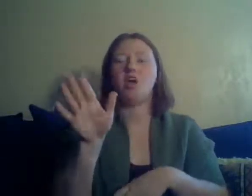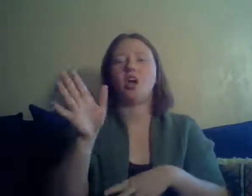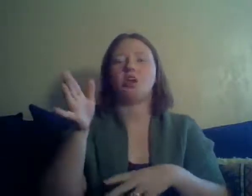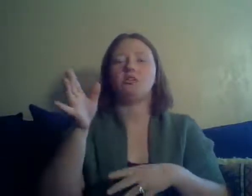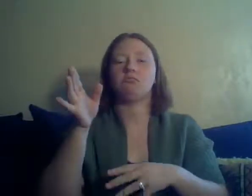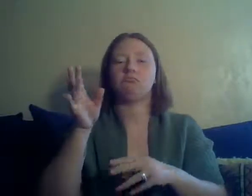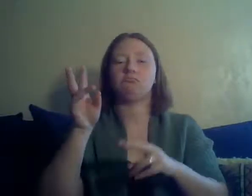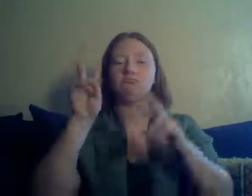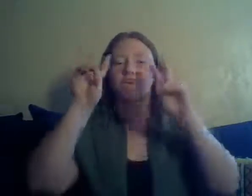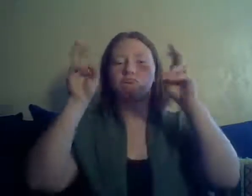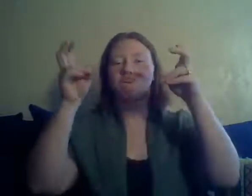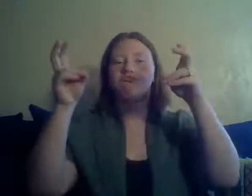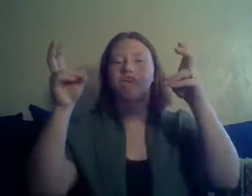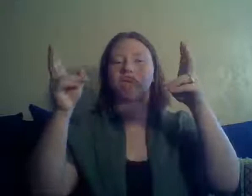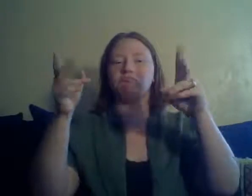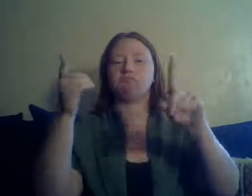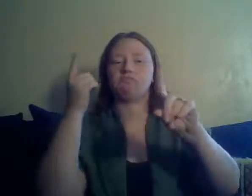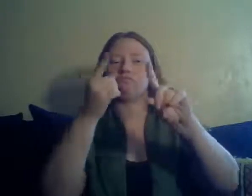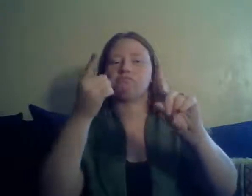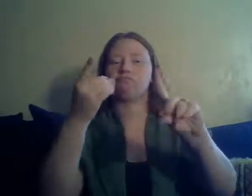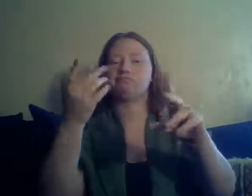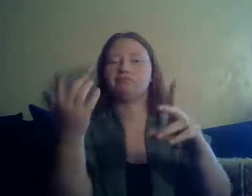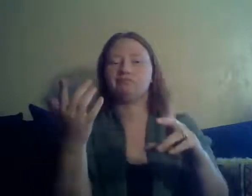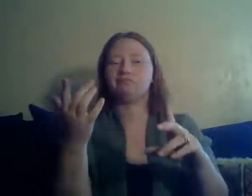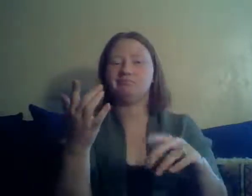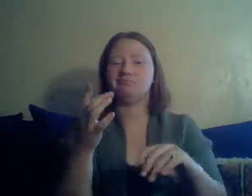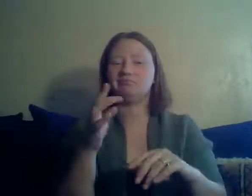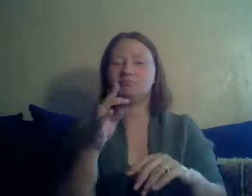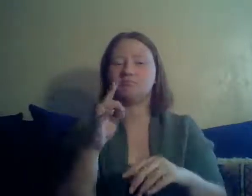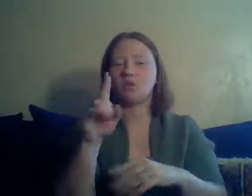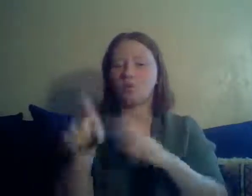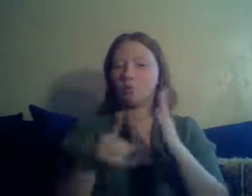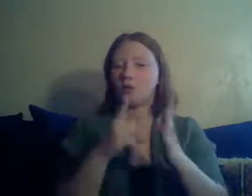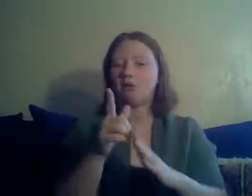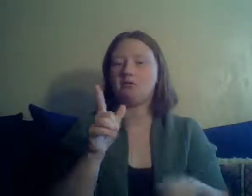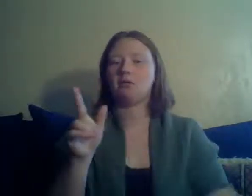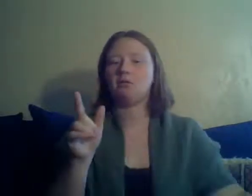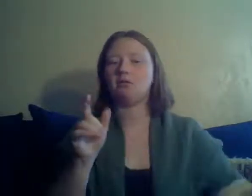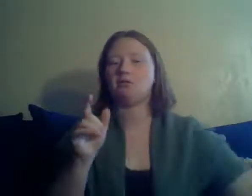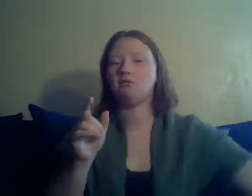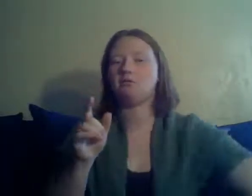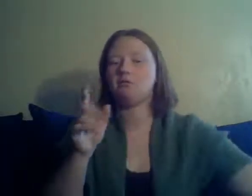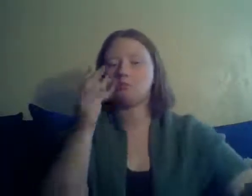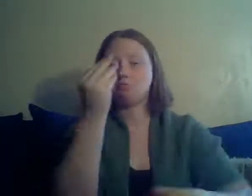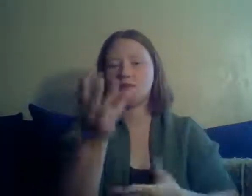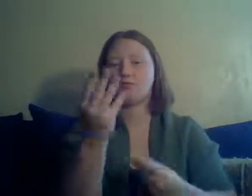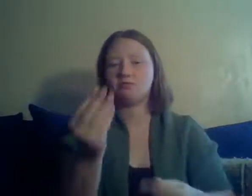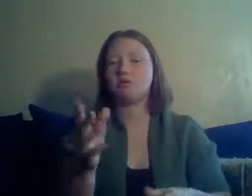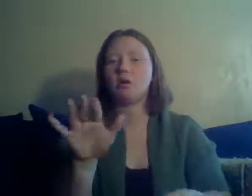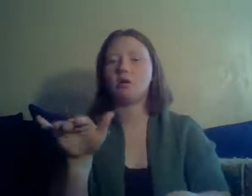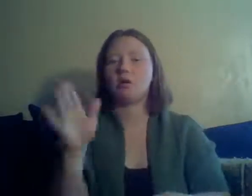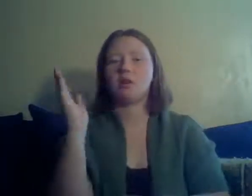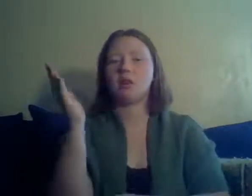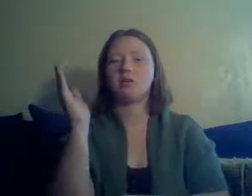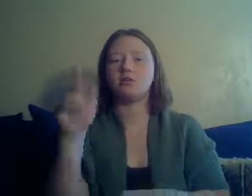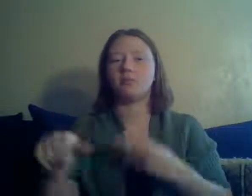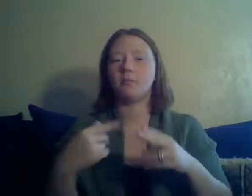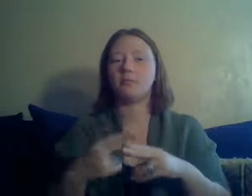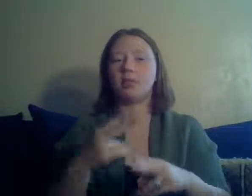it was contained in a 1-hour lecture, and it gave the students some content which they could then apply to their research projects.